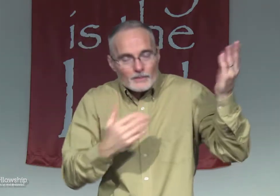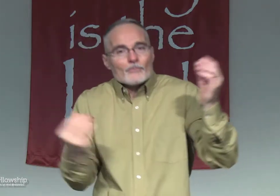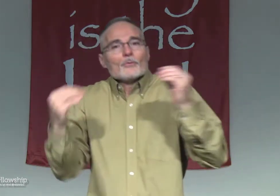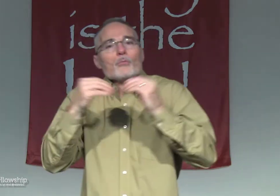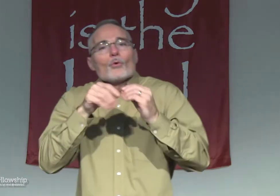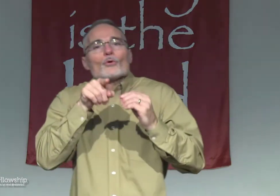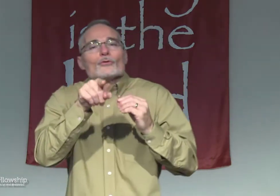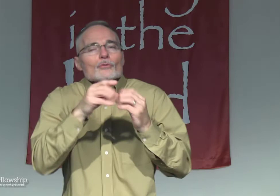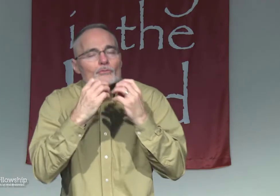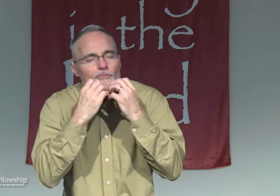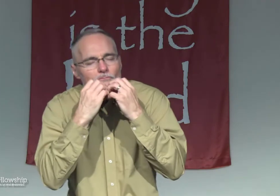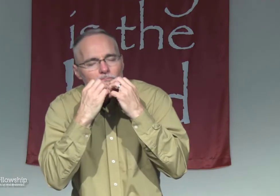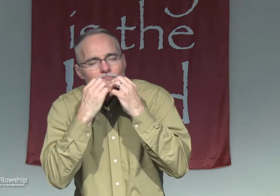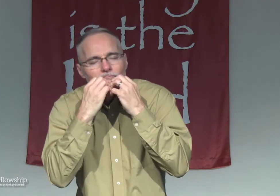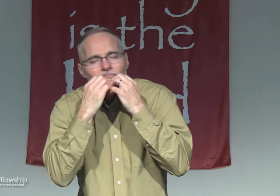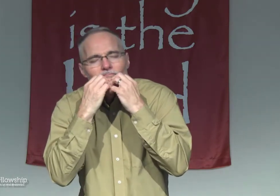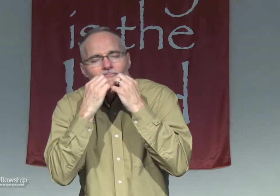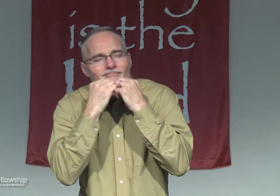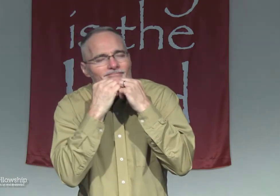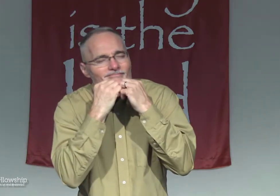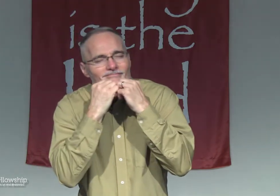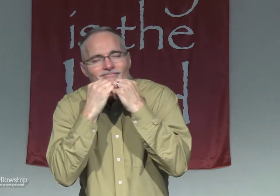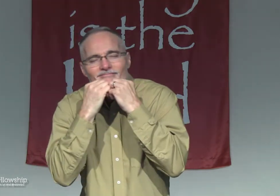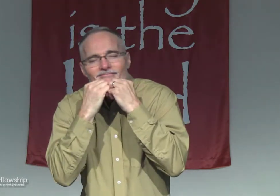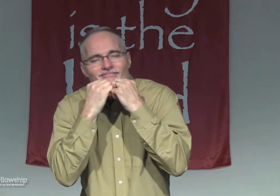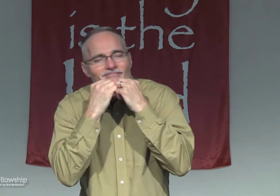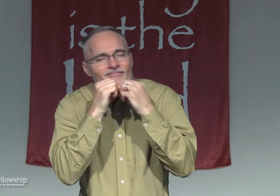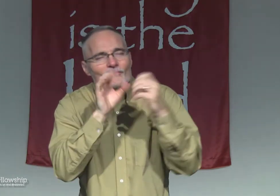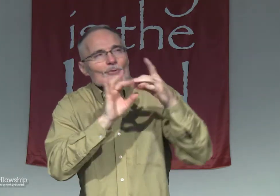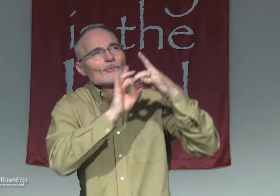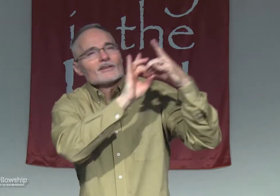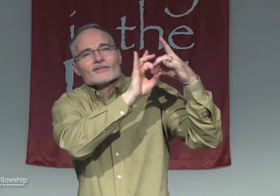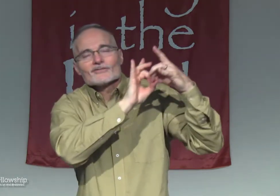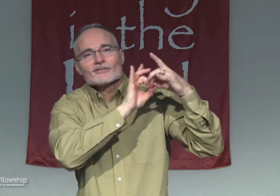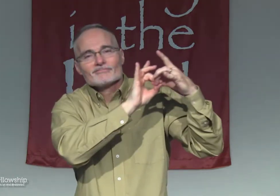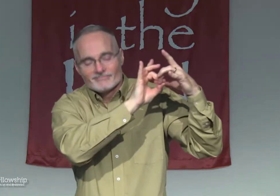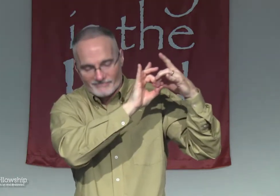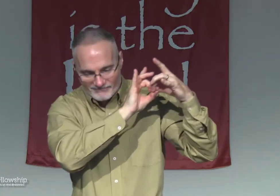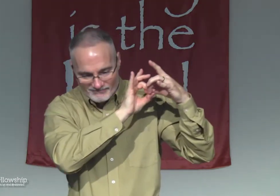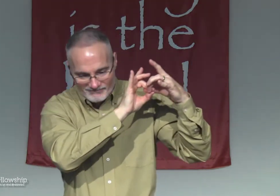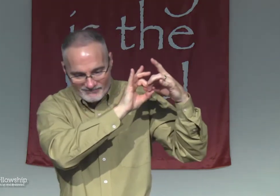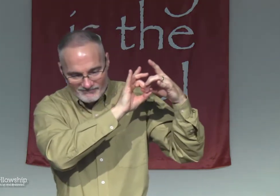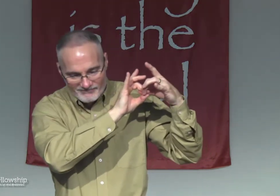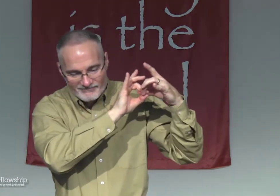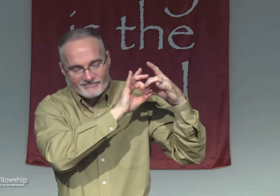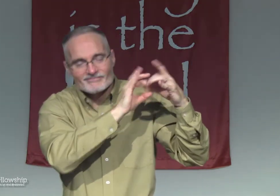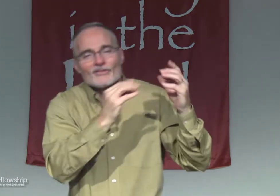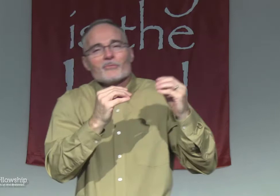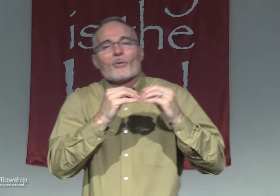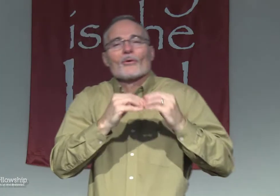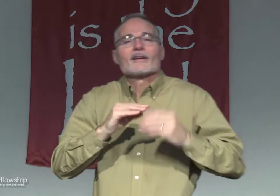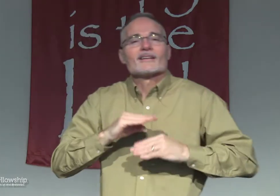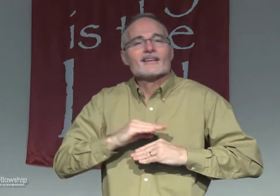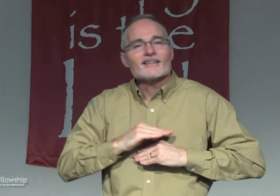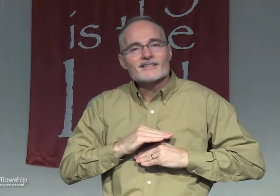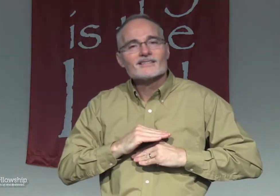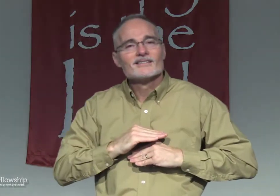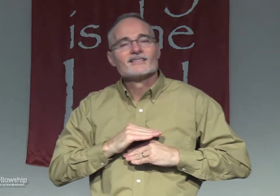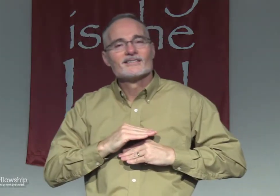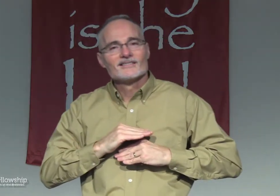And what's more, you know him more. And the more you know him, the more you value and cherish that